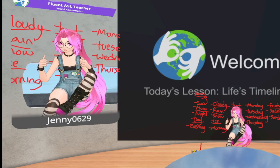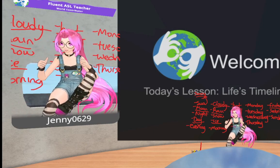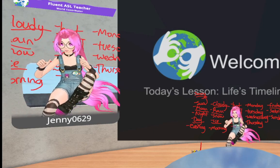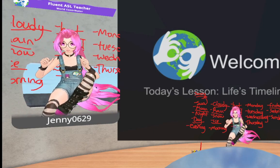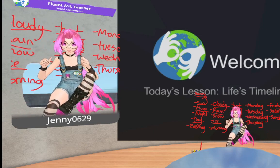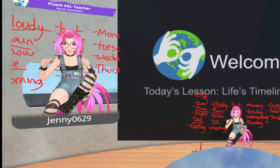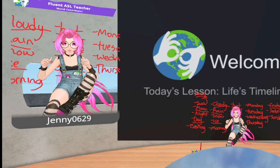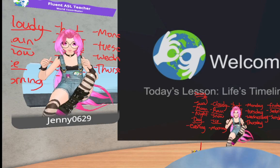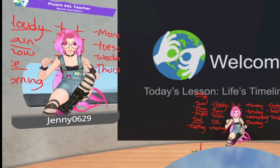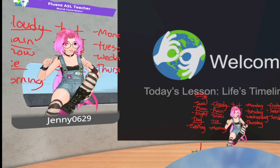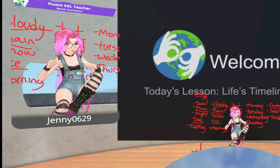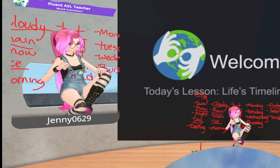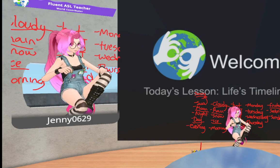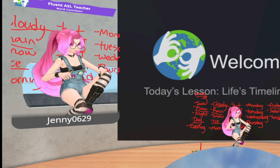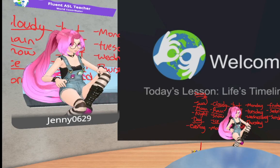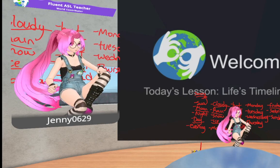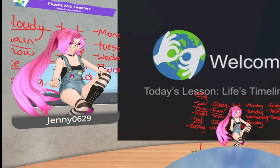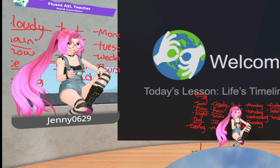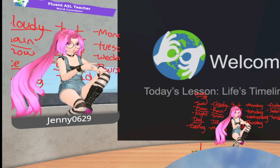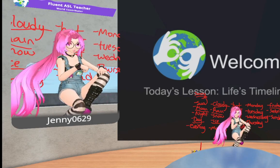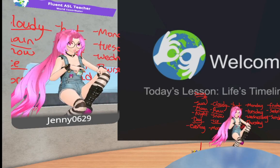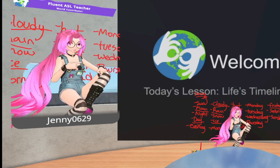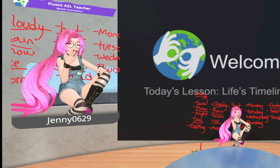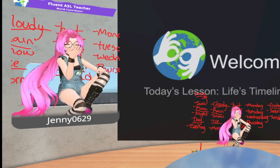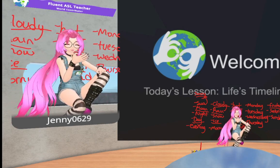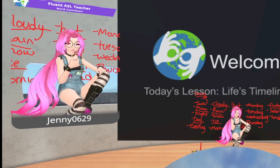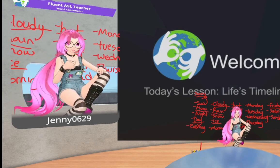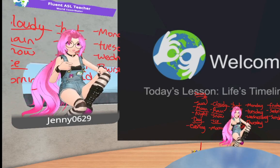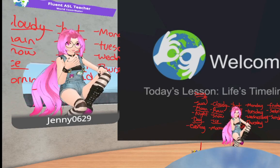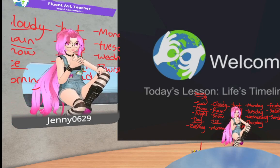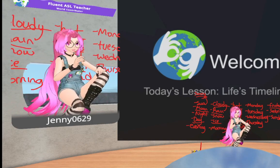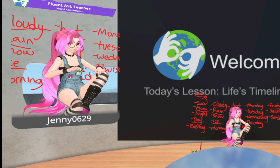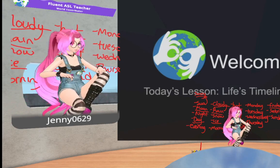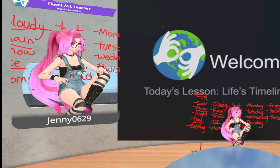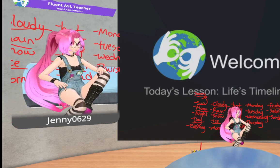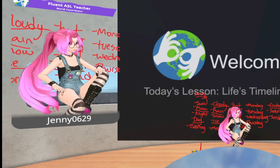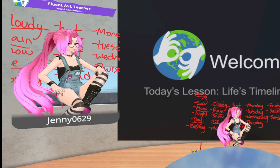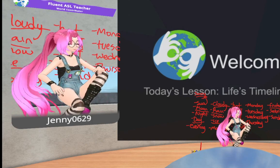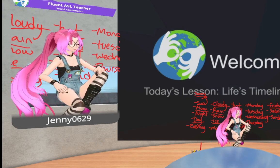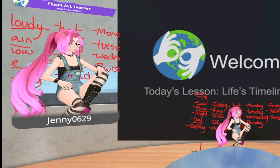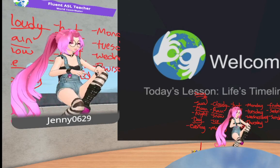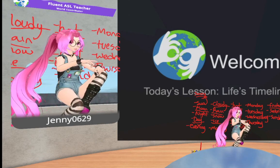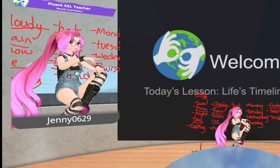Good question, though. Yes, you can use that for people. All of you guys, you're all beautiful and hot.